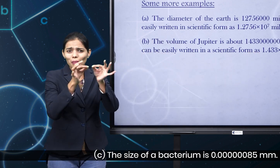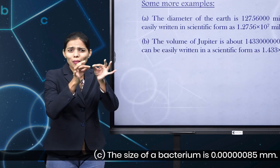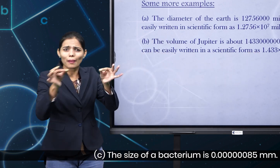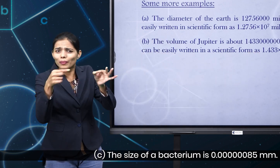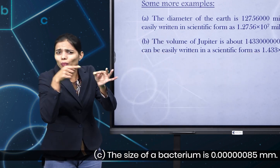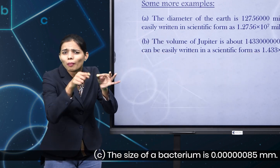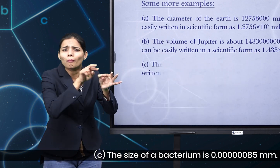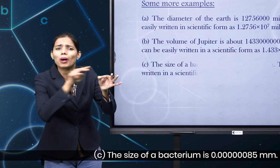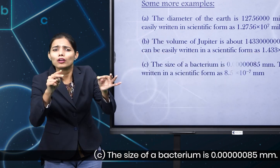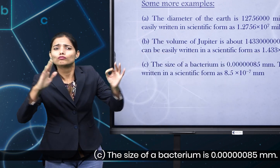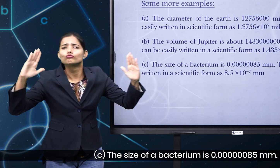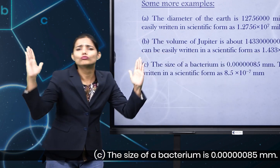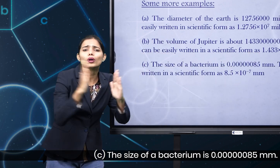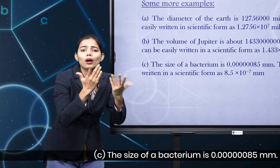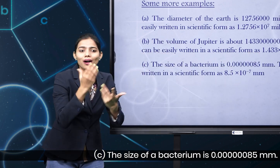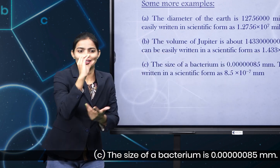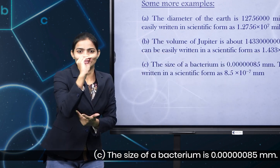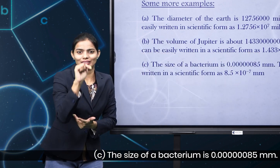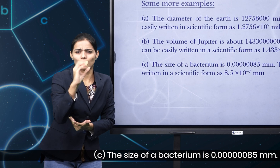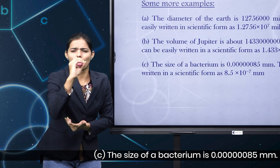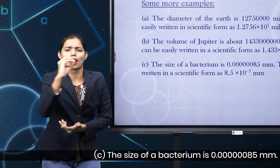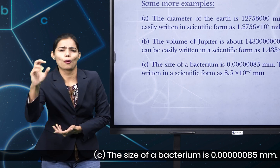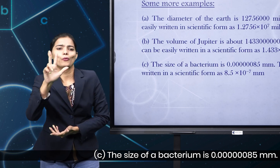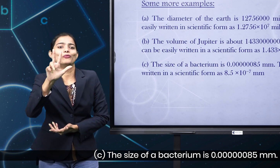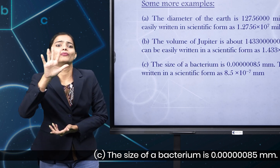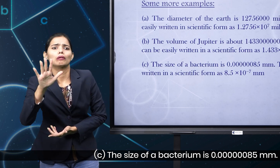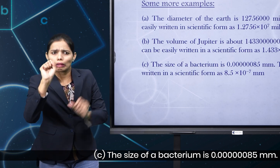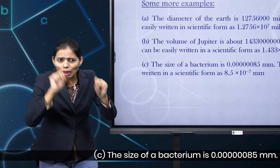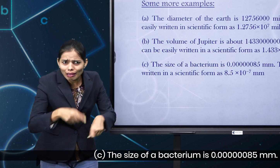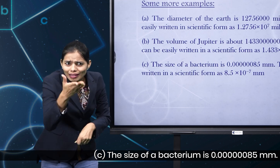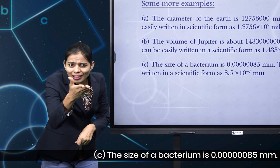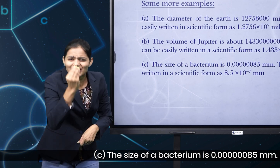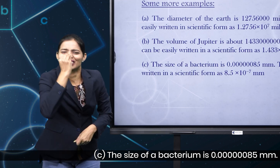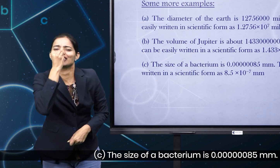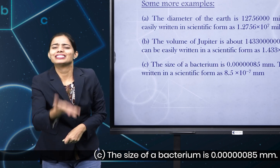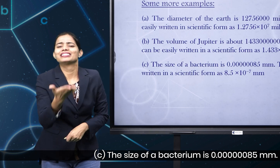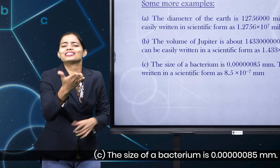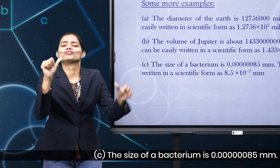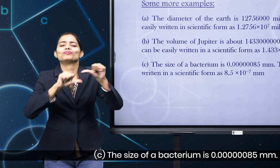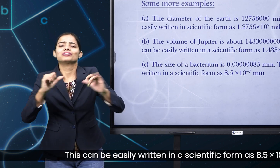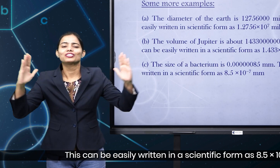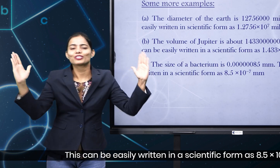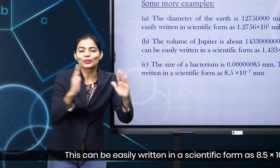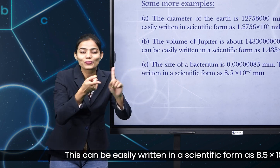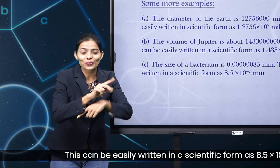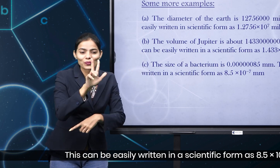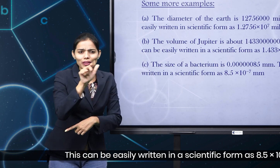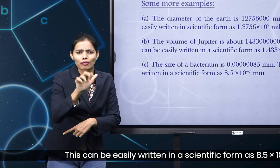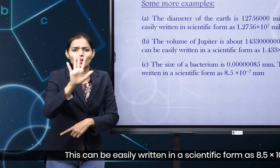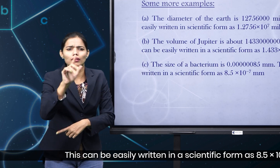The size of bacterium is 0.00 so on 85 mm. This can be easily written in